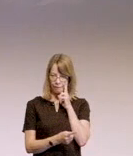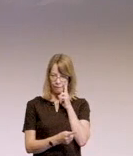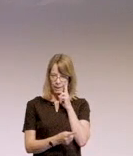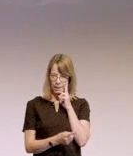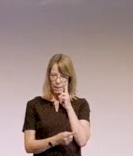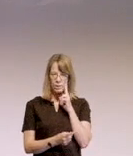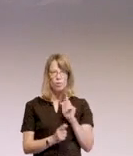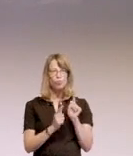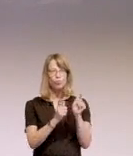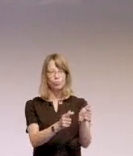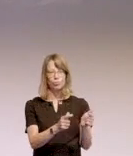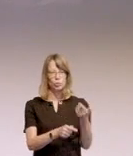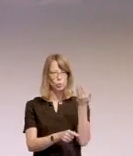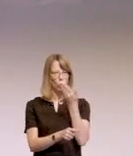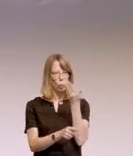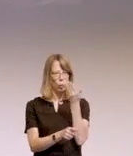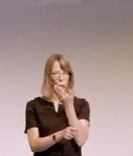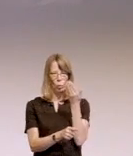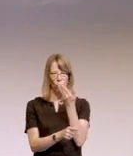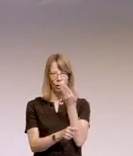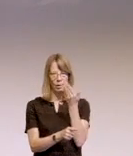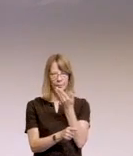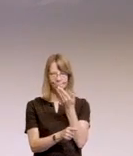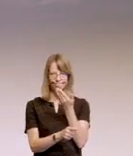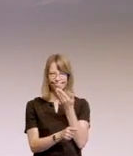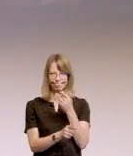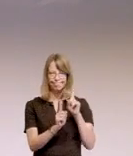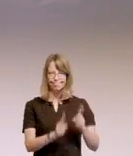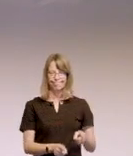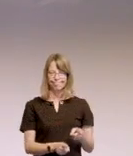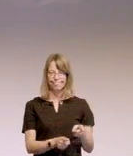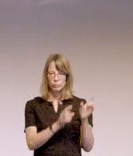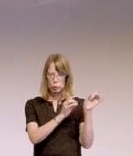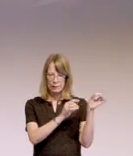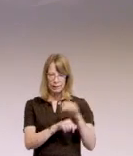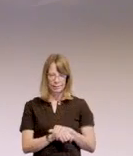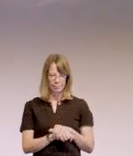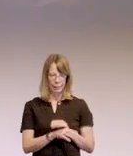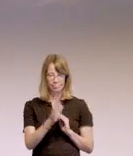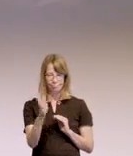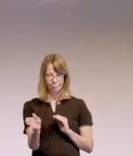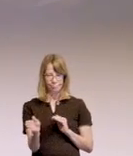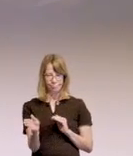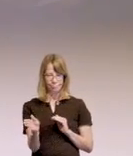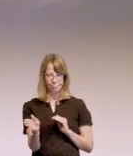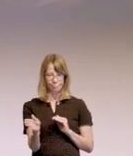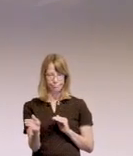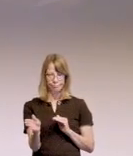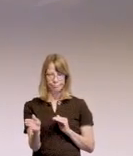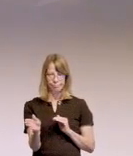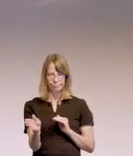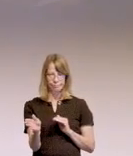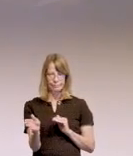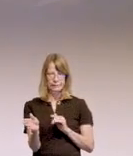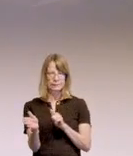went to school, from a very early age, learnt Auslan. Ryan, however, acquired